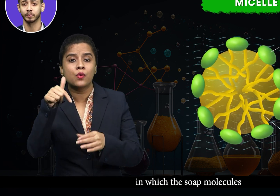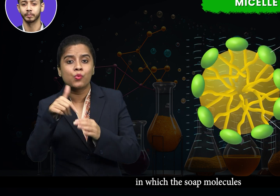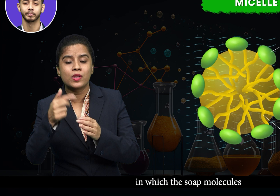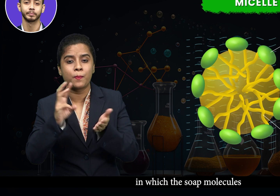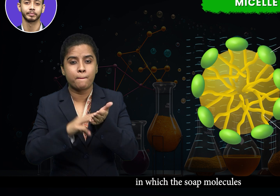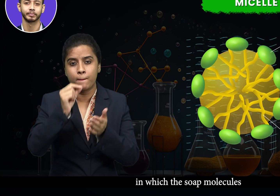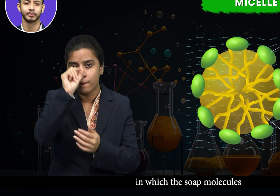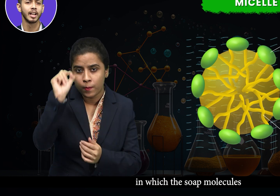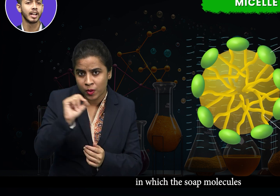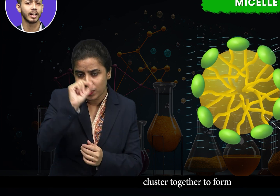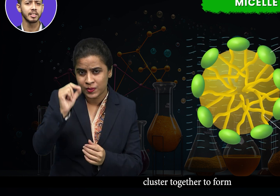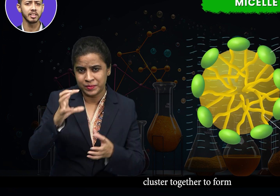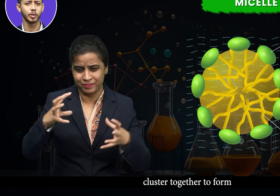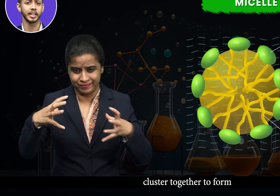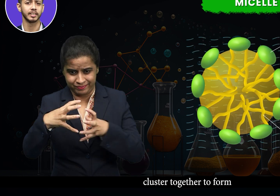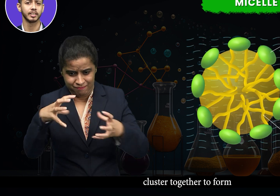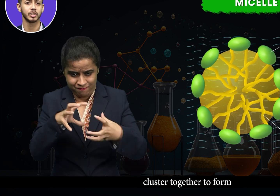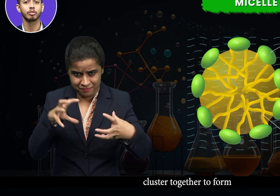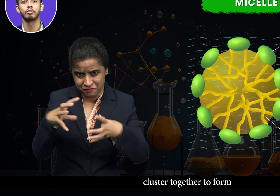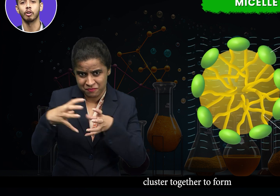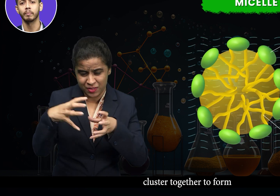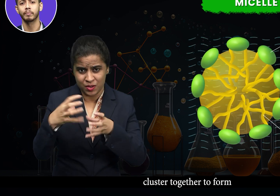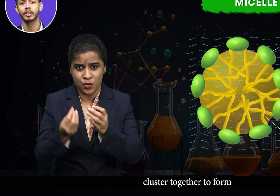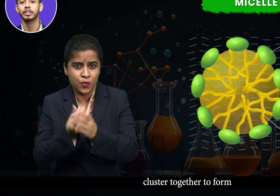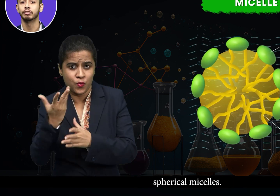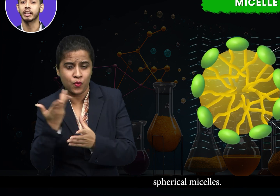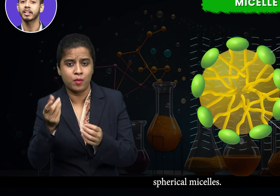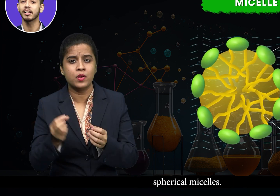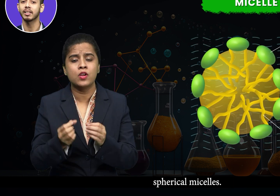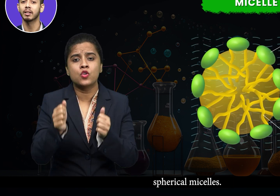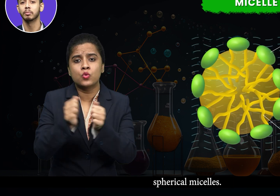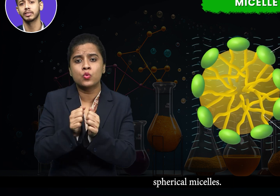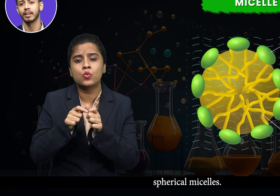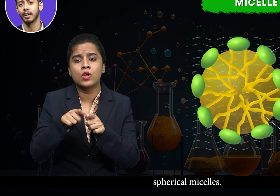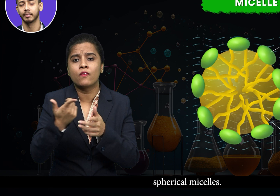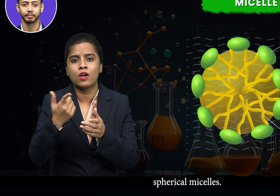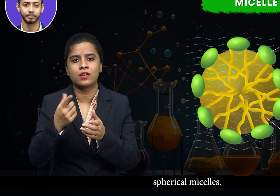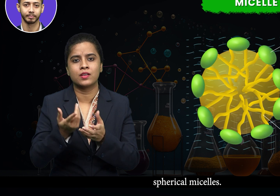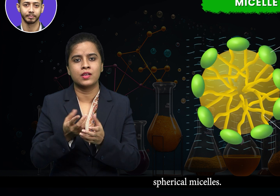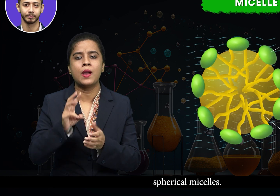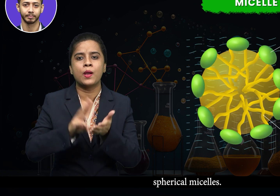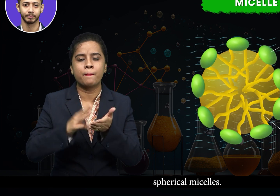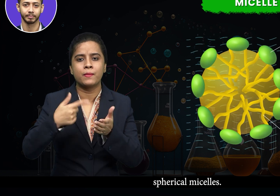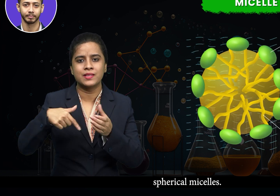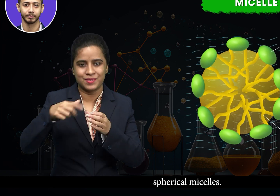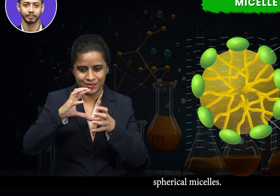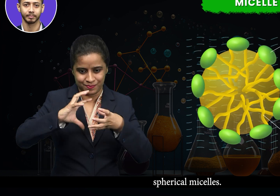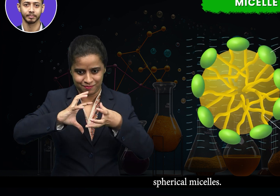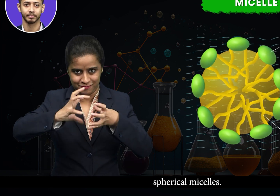molecules cluster together to form spherical mucella.